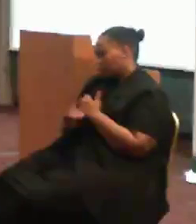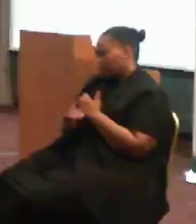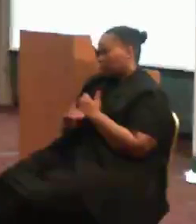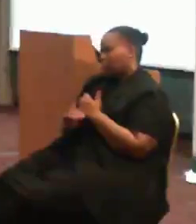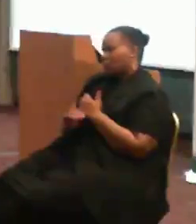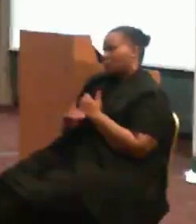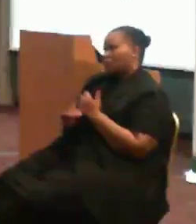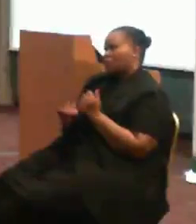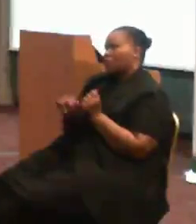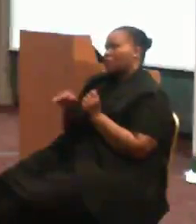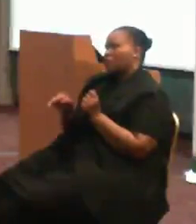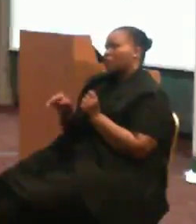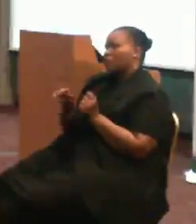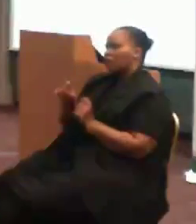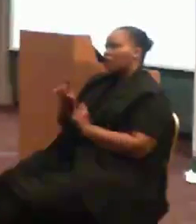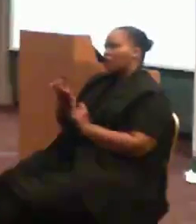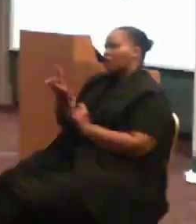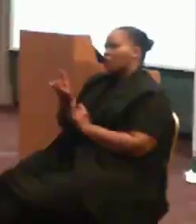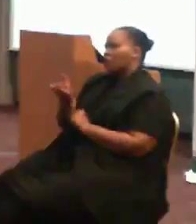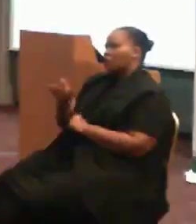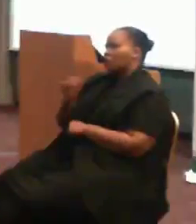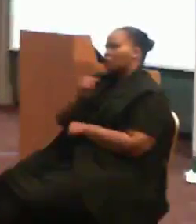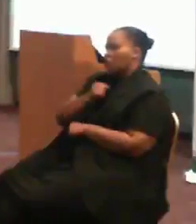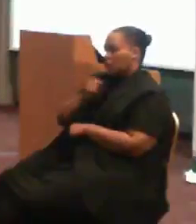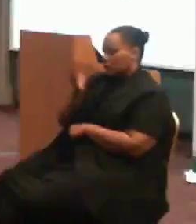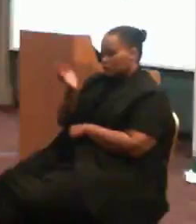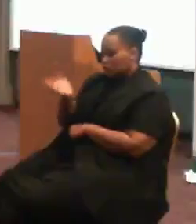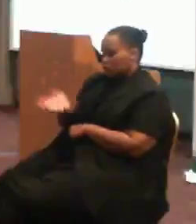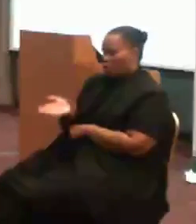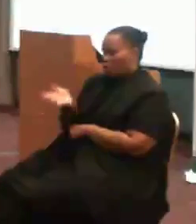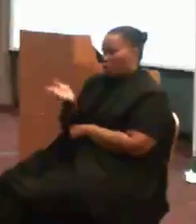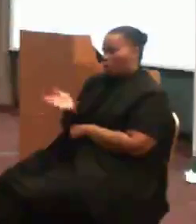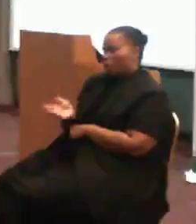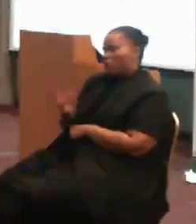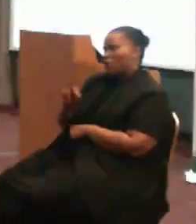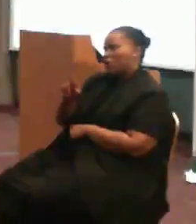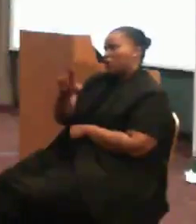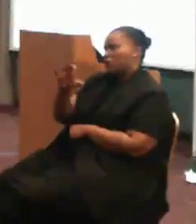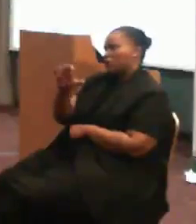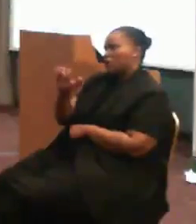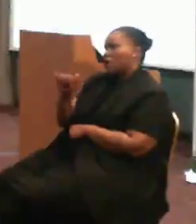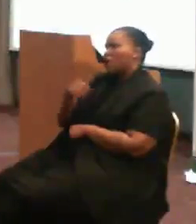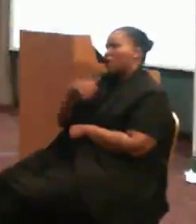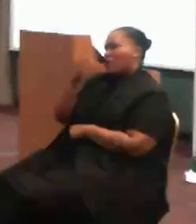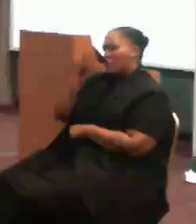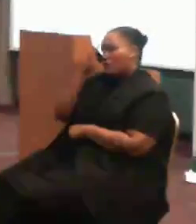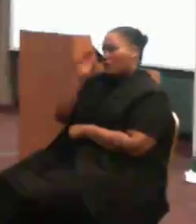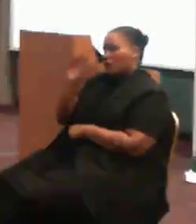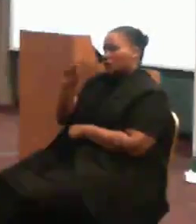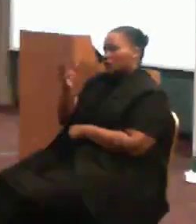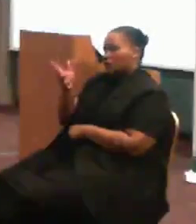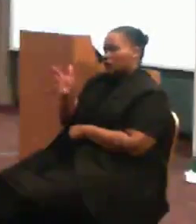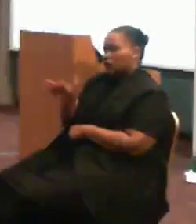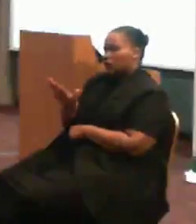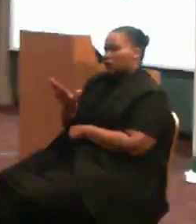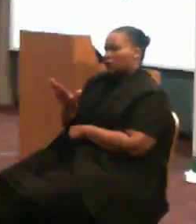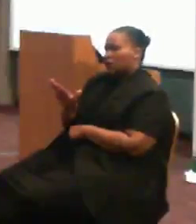So these are some just my questions just on the RCA. I know we did ask you to have a